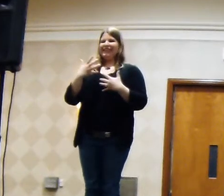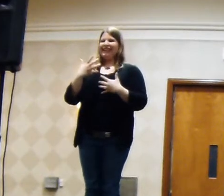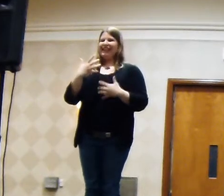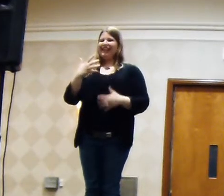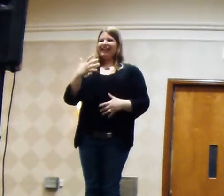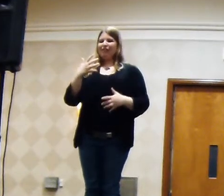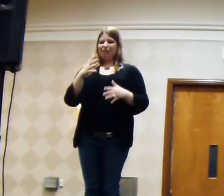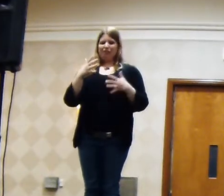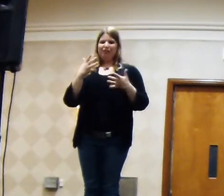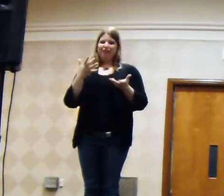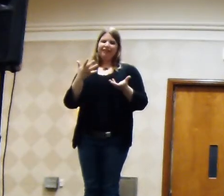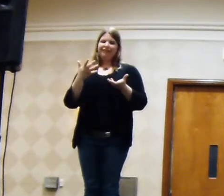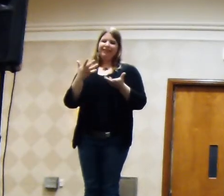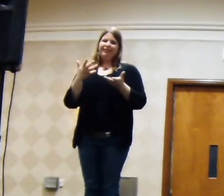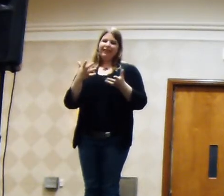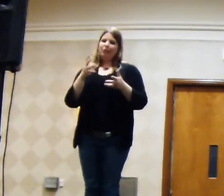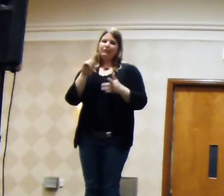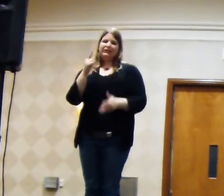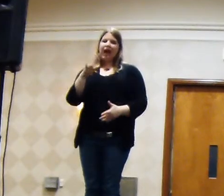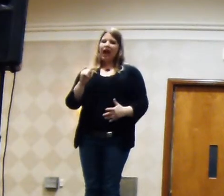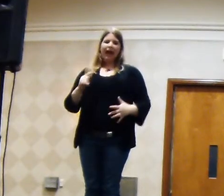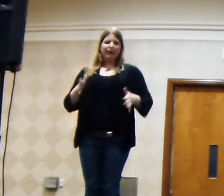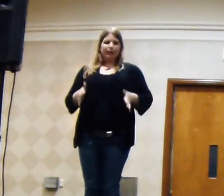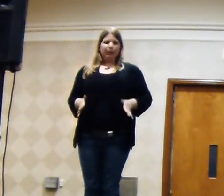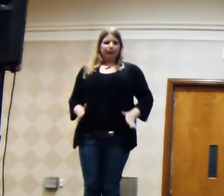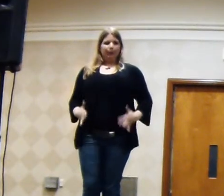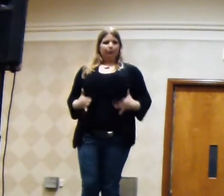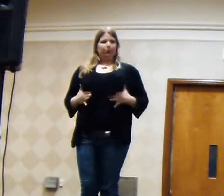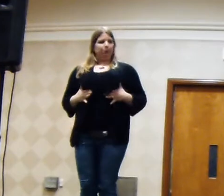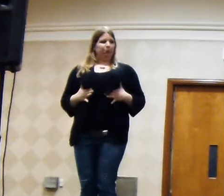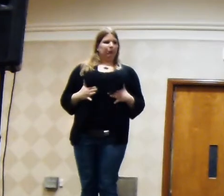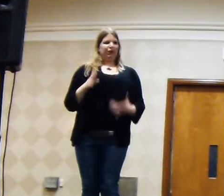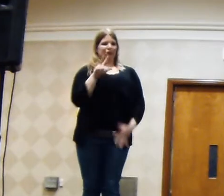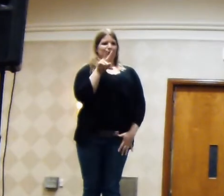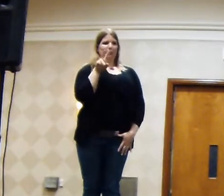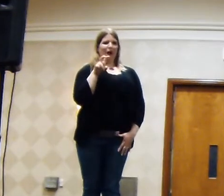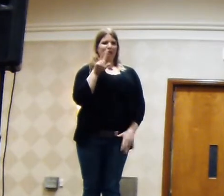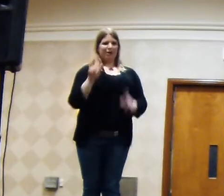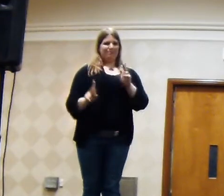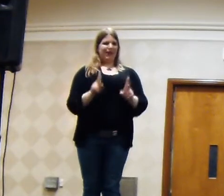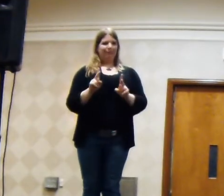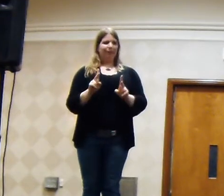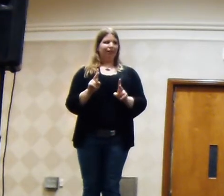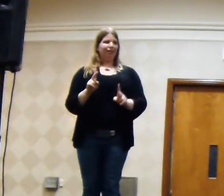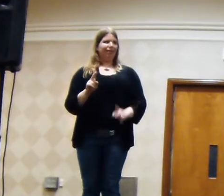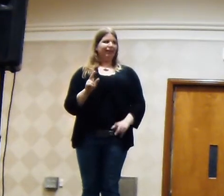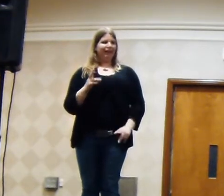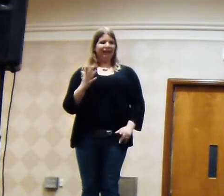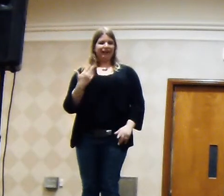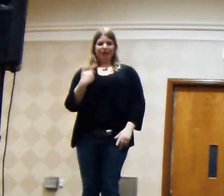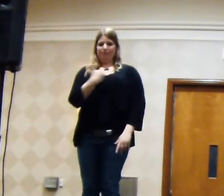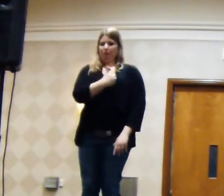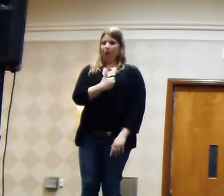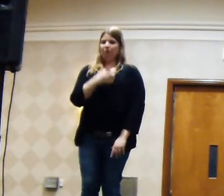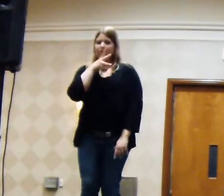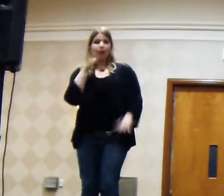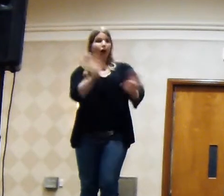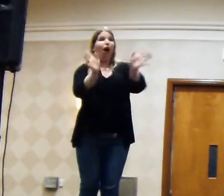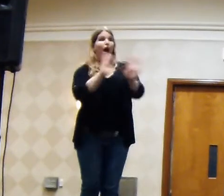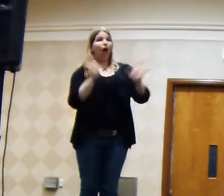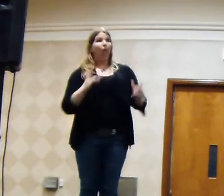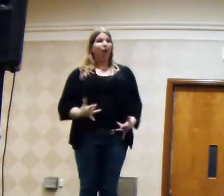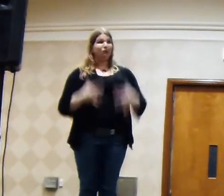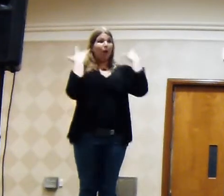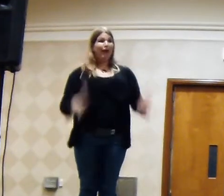the dress was so obviously so tight. I'd just be walking around in front of 200 extras in my bustier and crinoline. My mom would be like, what is